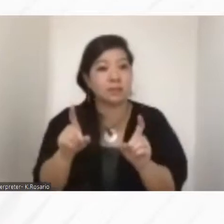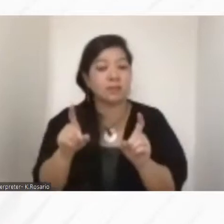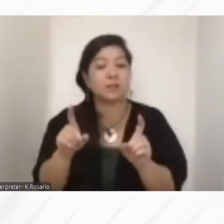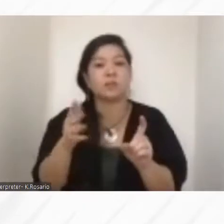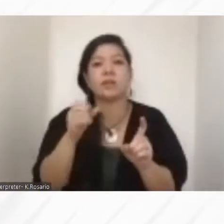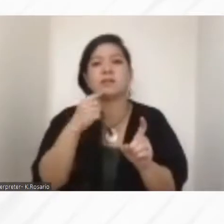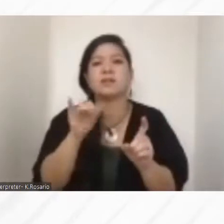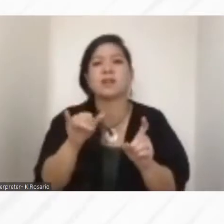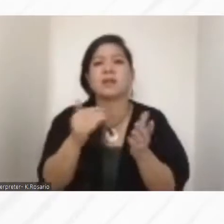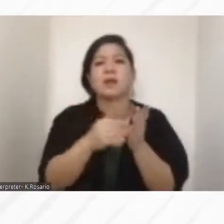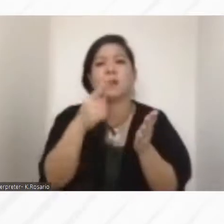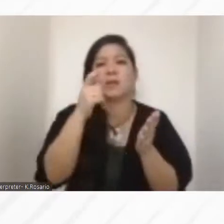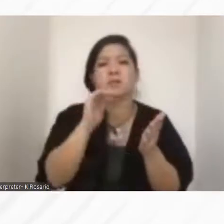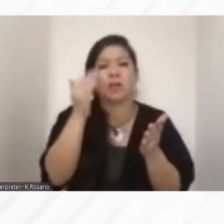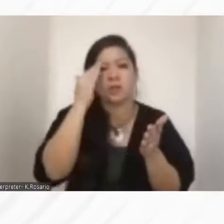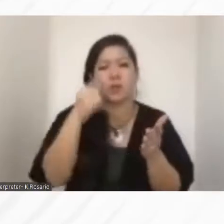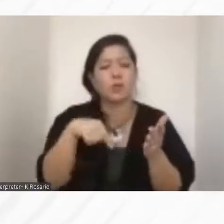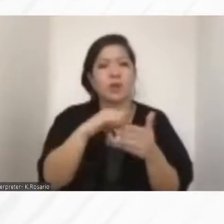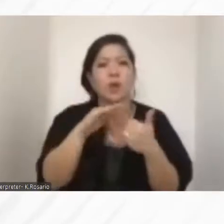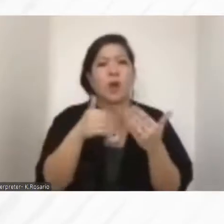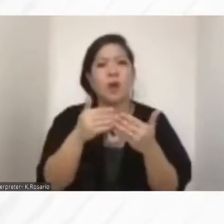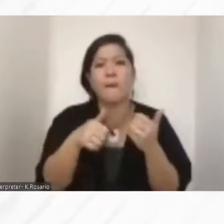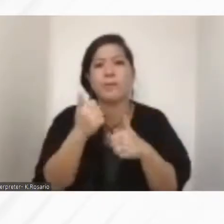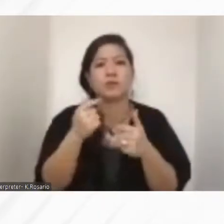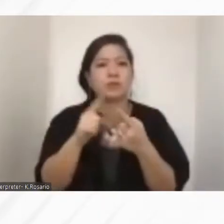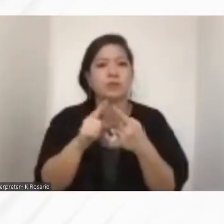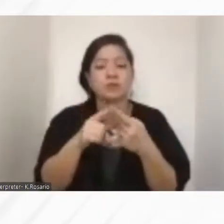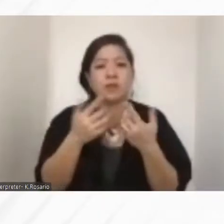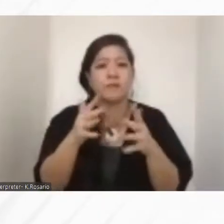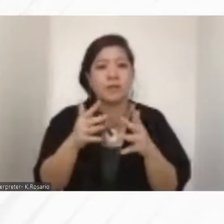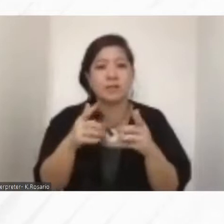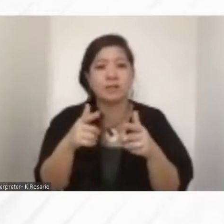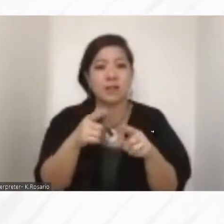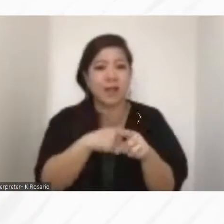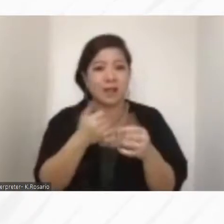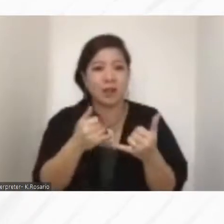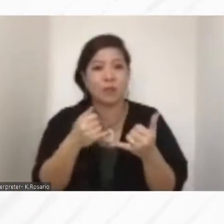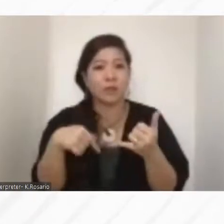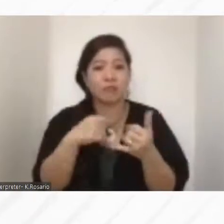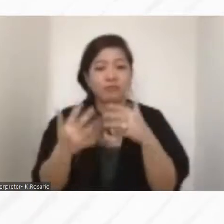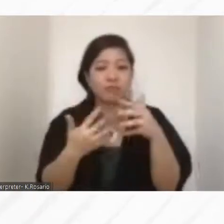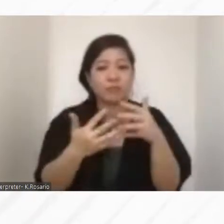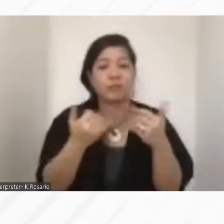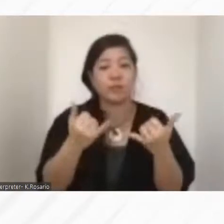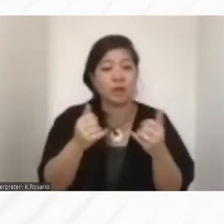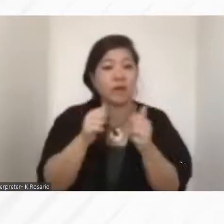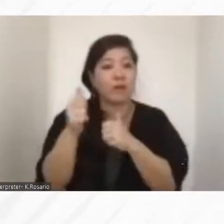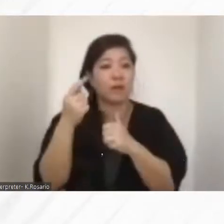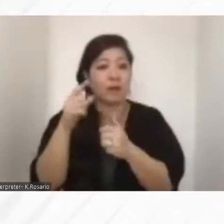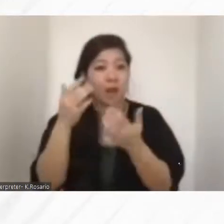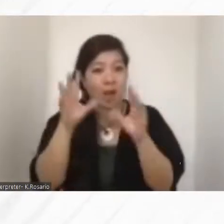I want you to know we are almost to the finish line. We just got to hang in there. Now, as far as lockdowns